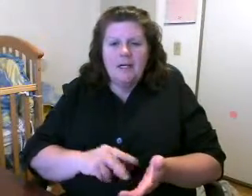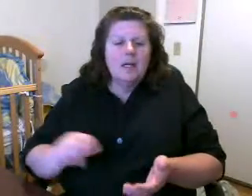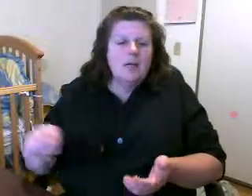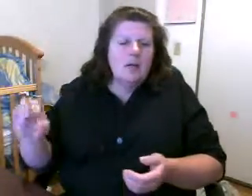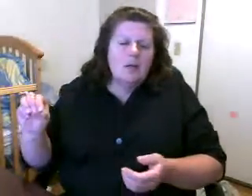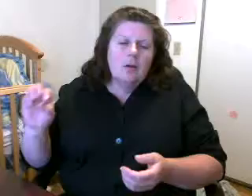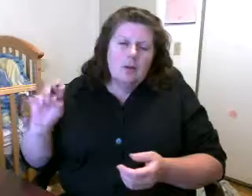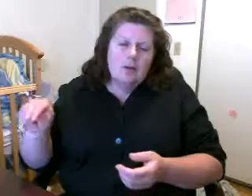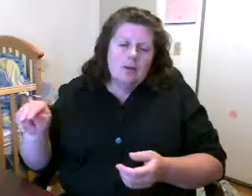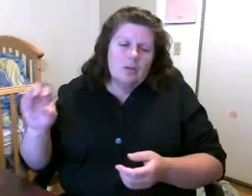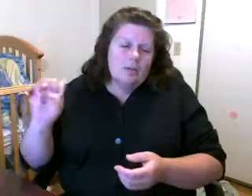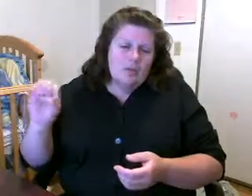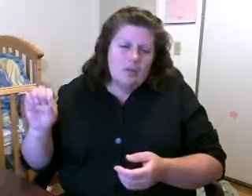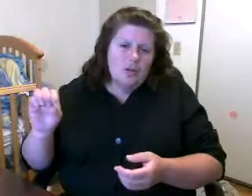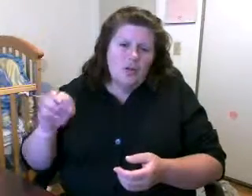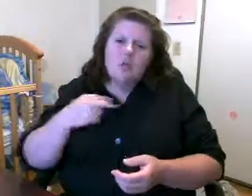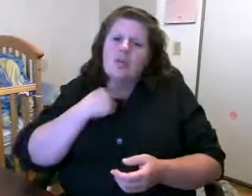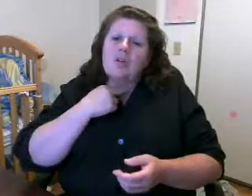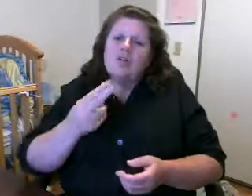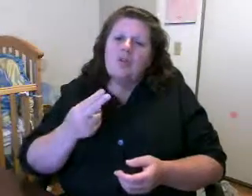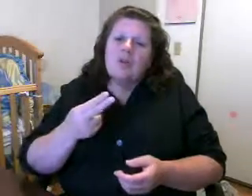of the speaker, and all of those things help you determine